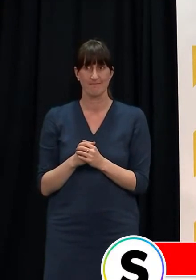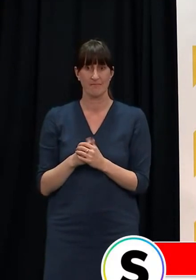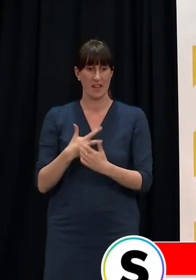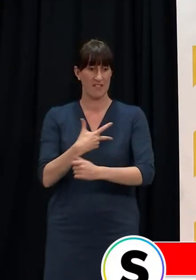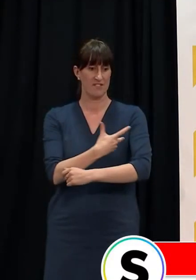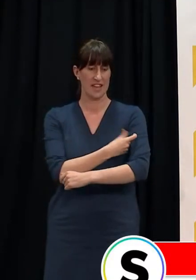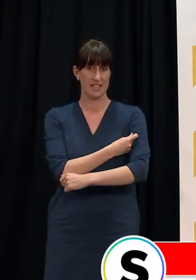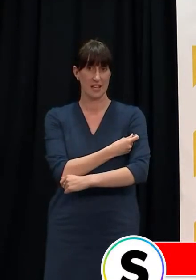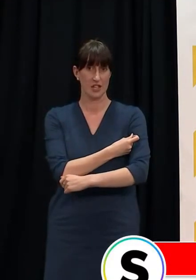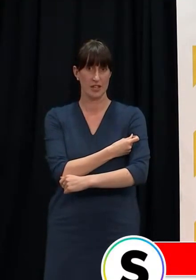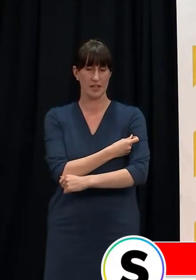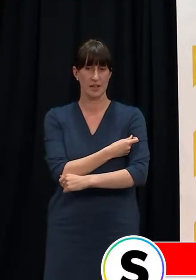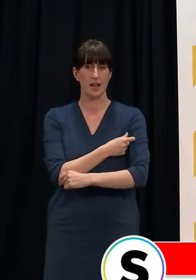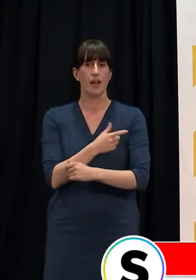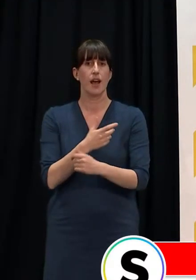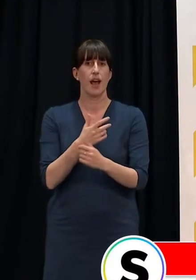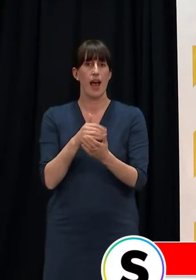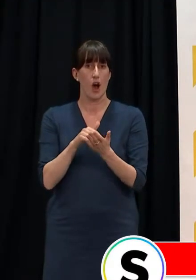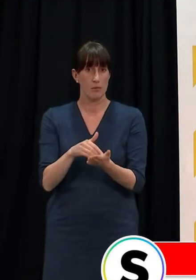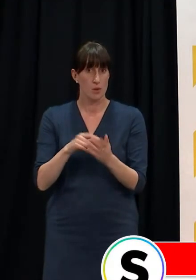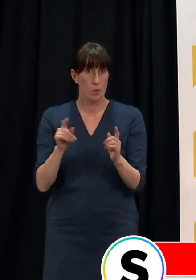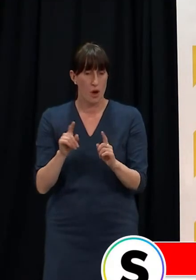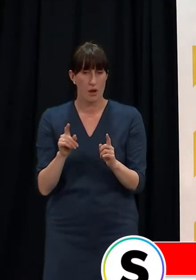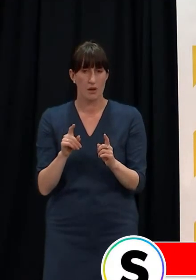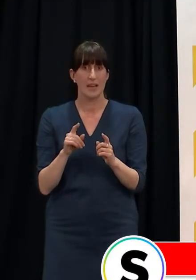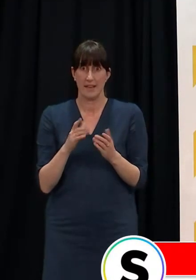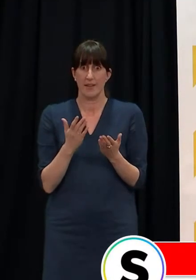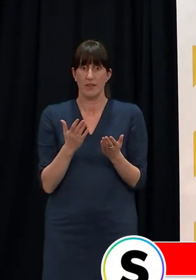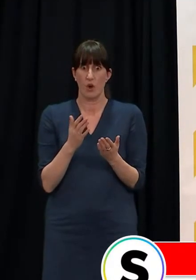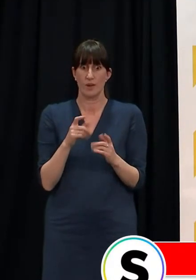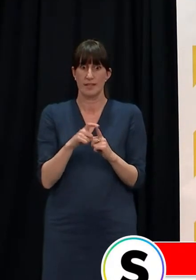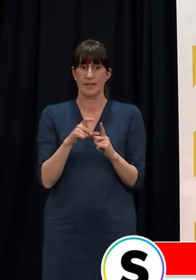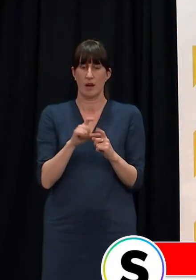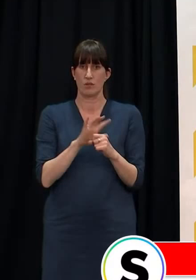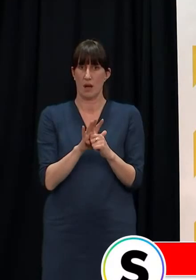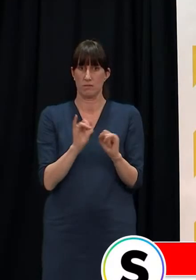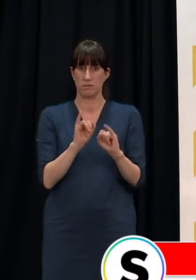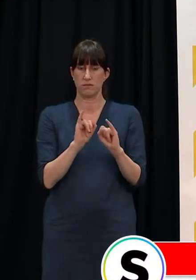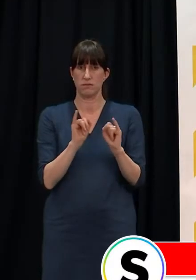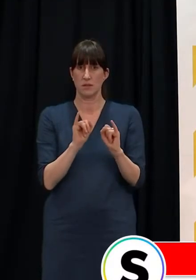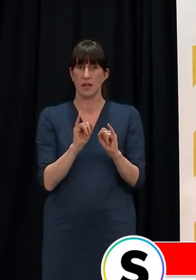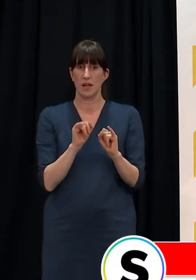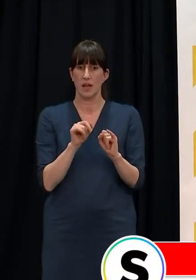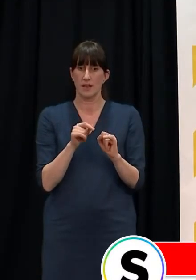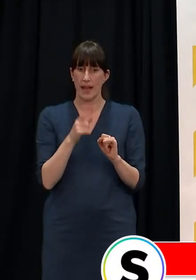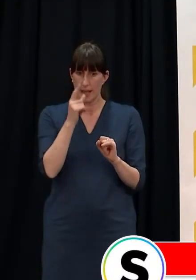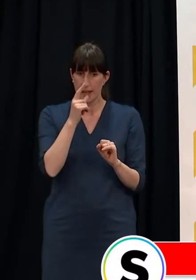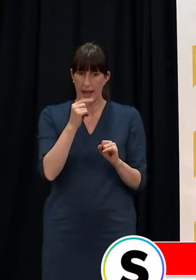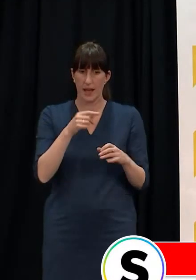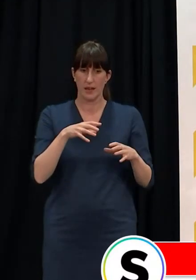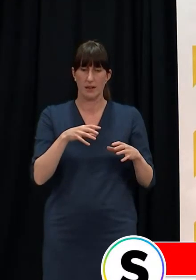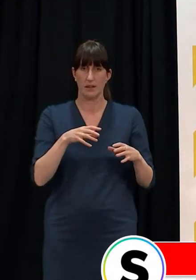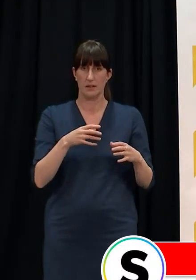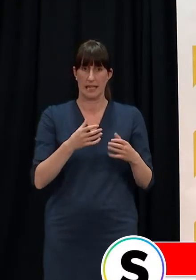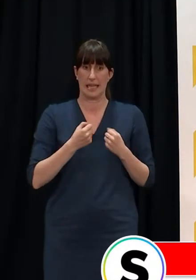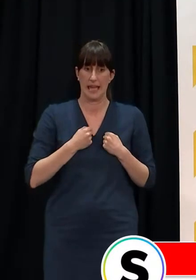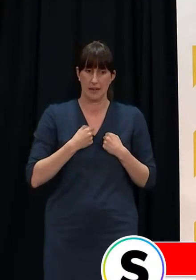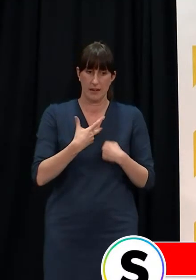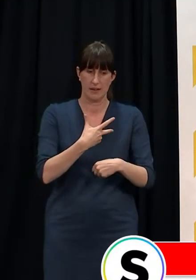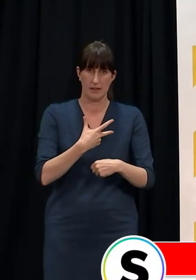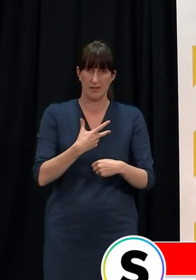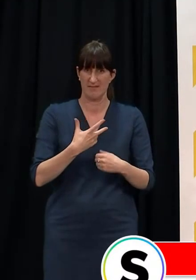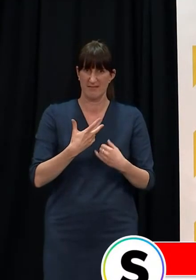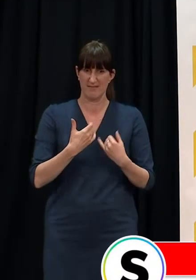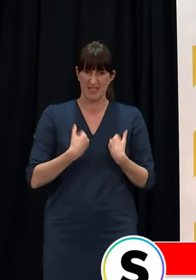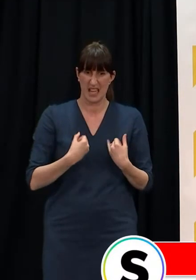incredibly effective at, even with Delta, where vaccinated people can get infected and can transmit, it just greatly